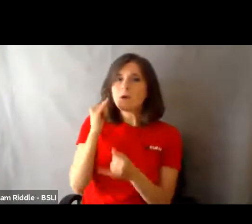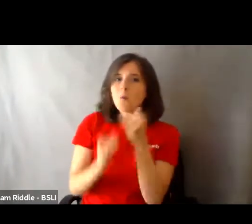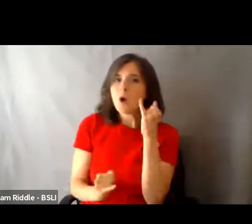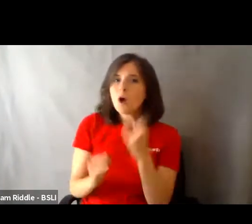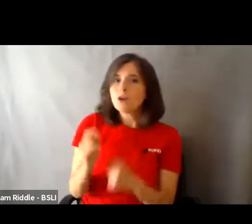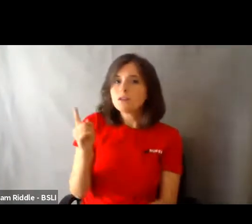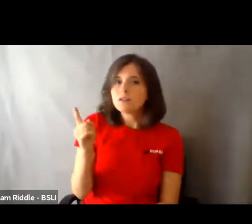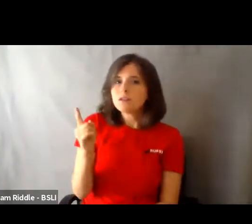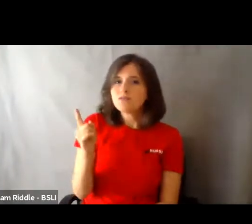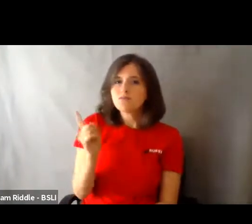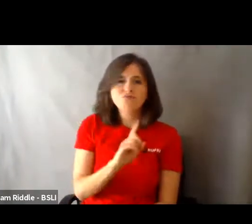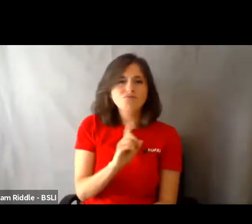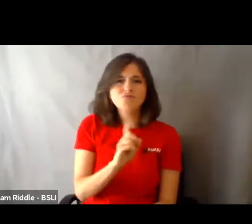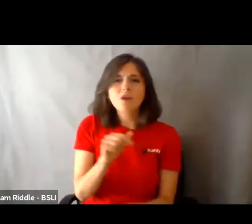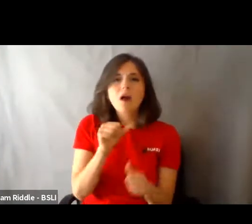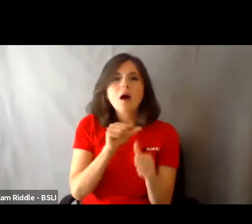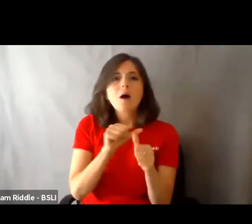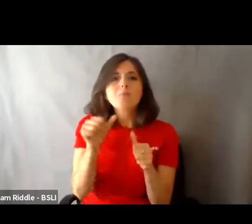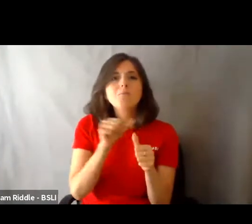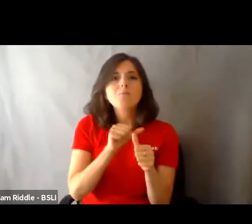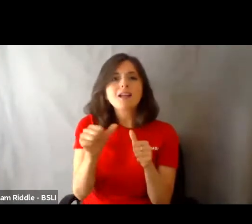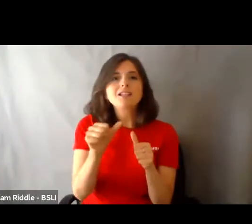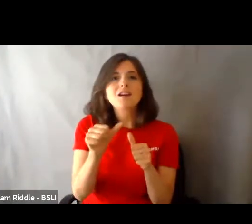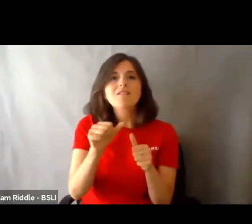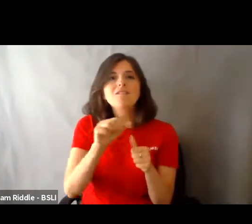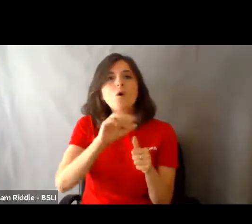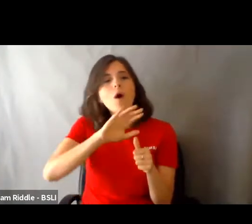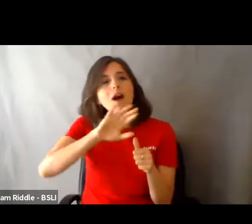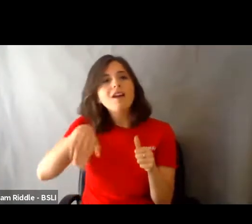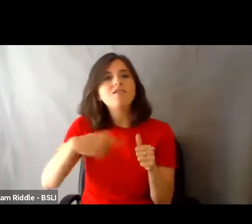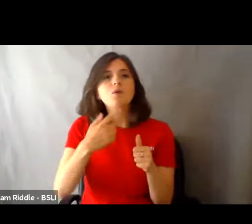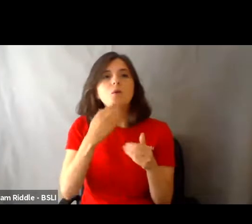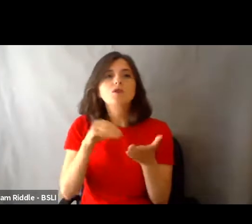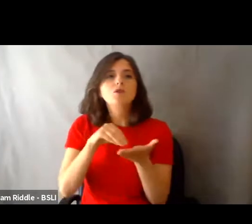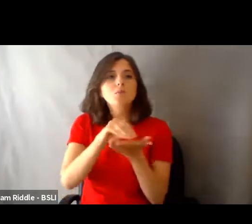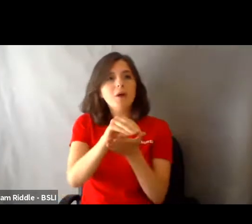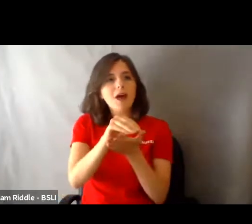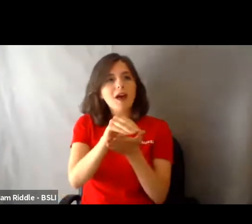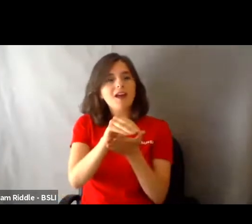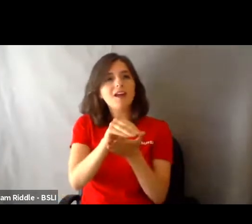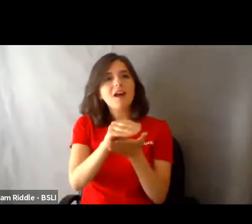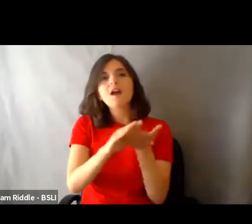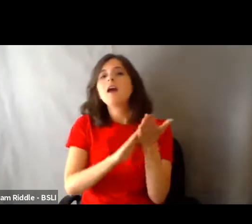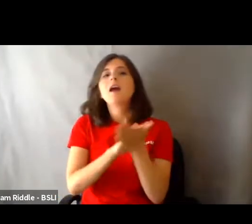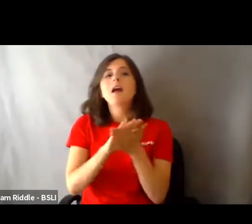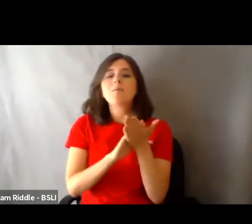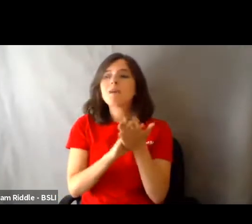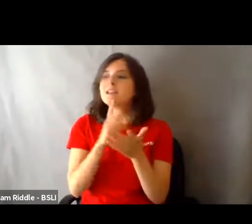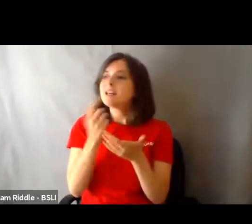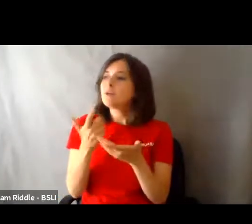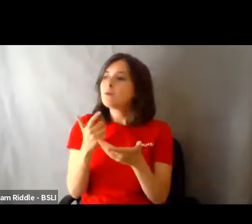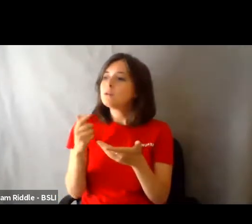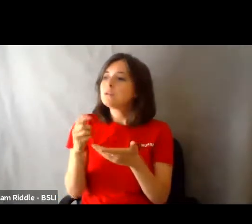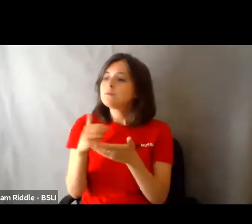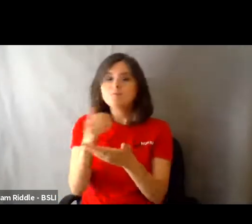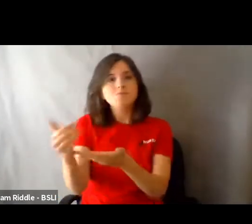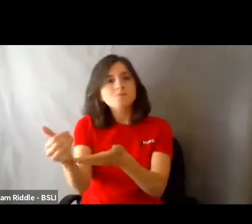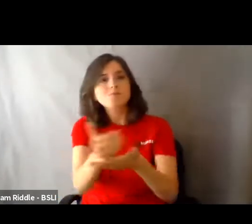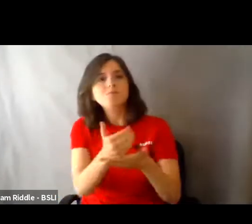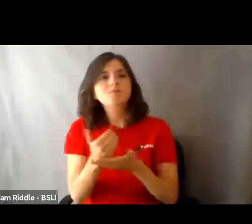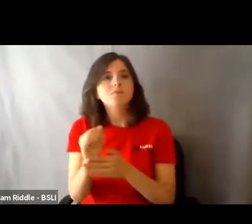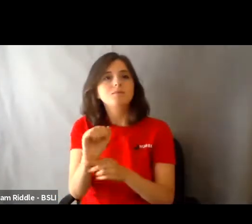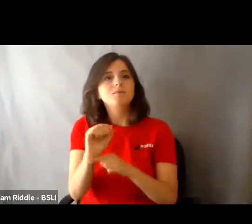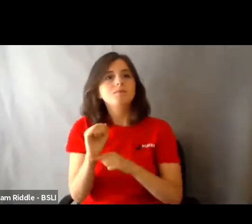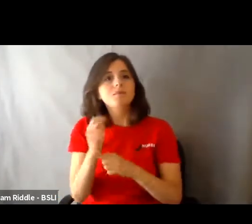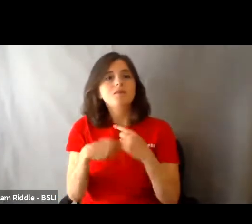for everyone to pay, because that would defend provision for disabled people. And now I've got a question